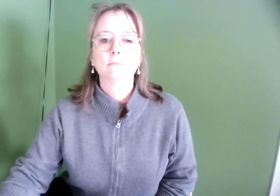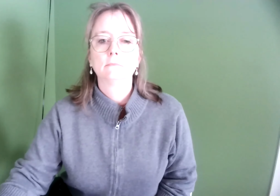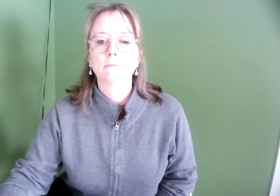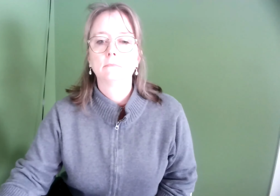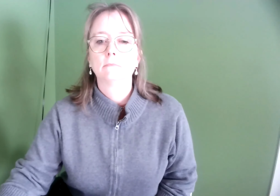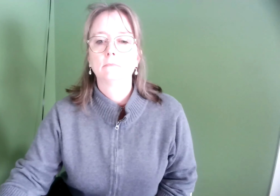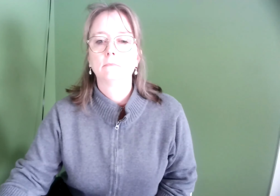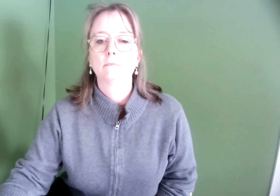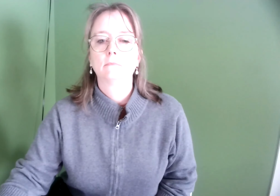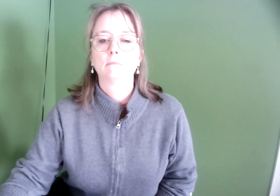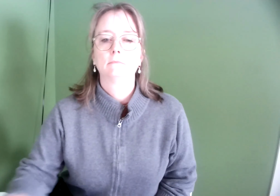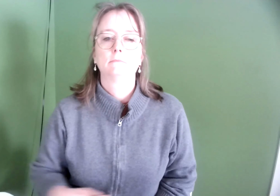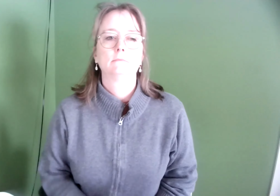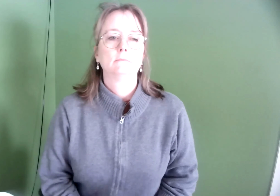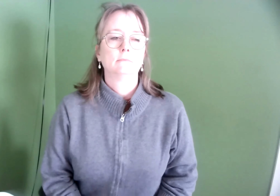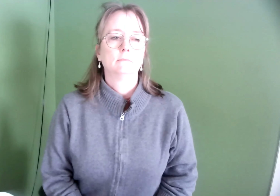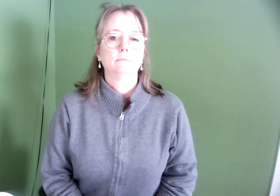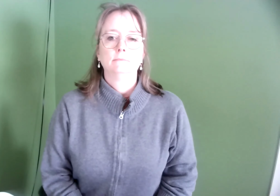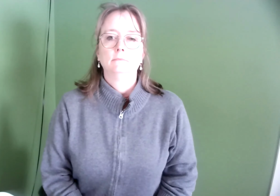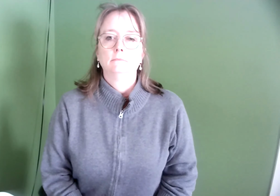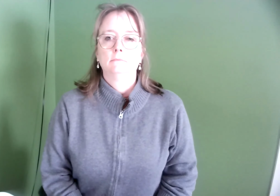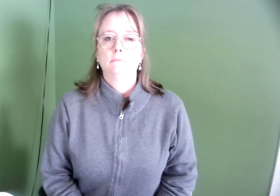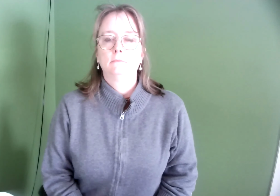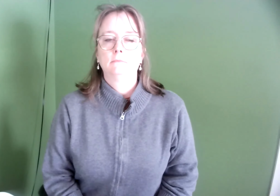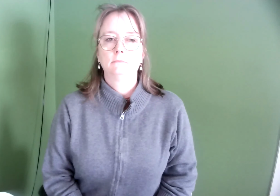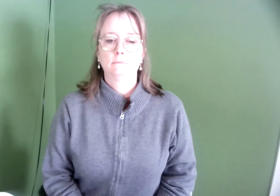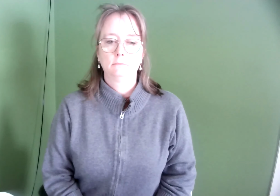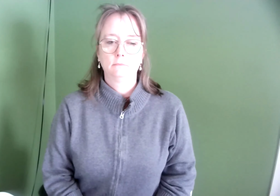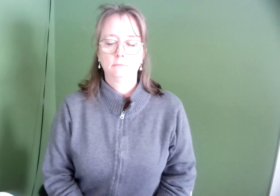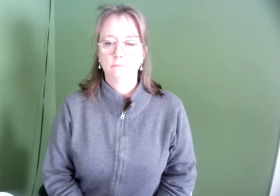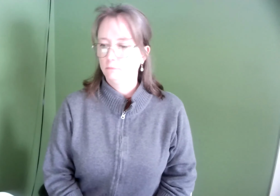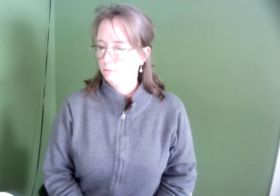gente culturalmente competente. Yo trabajo en el campo de salud